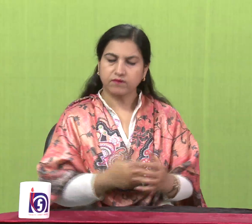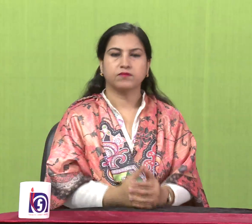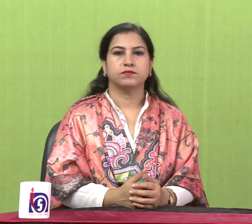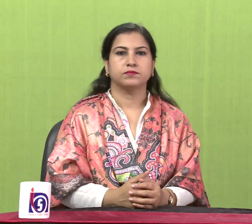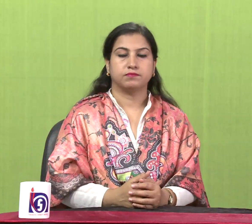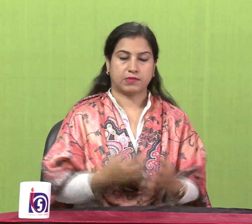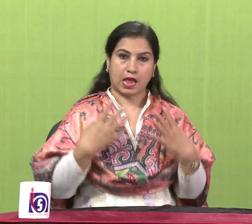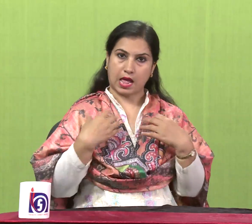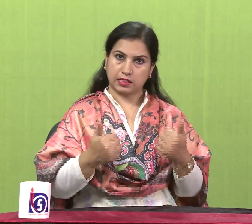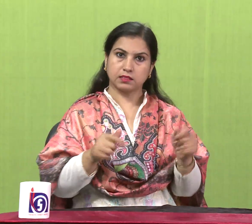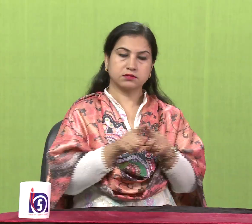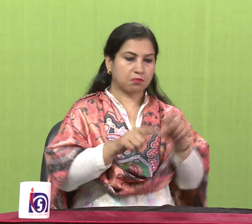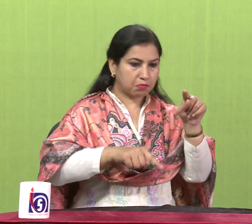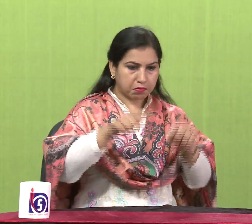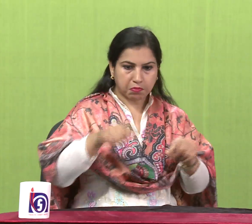health, etc.